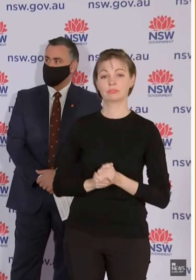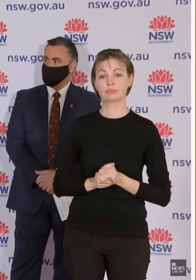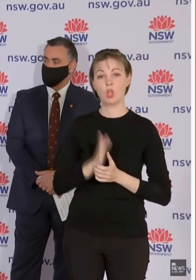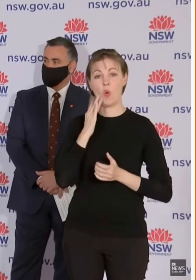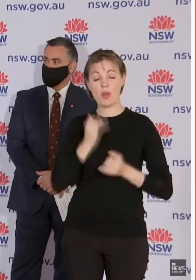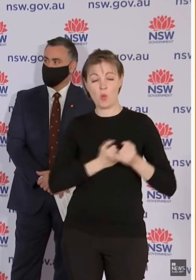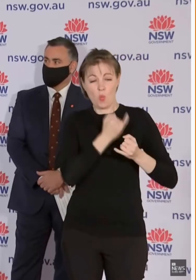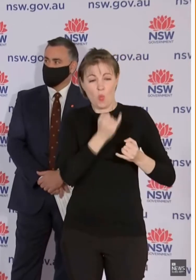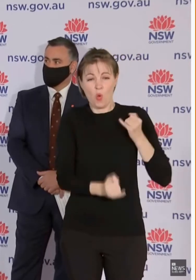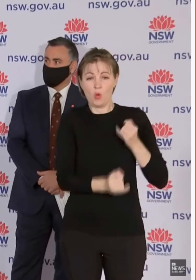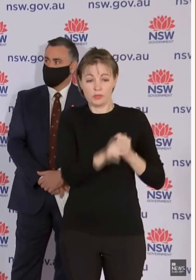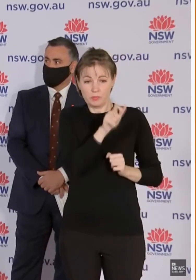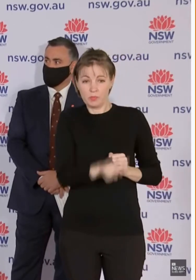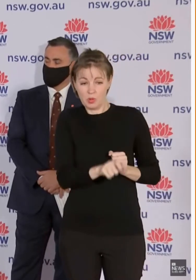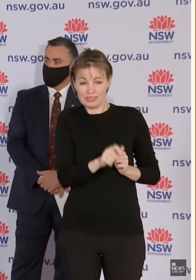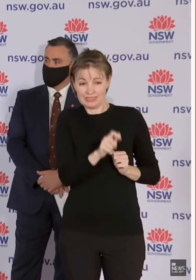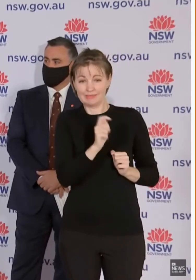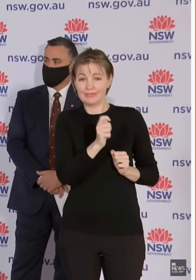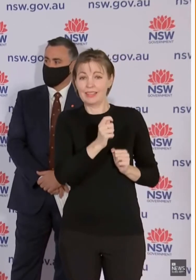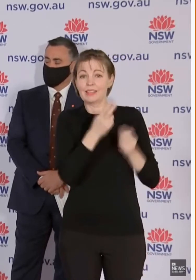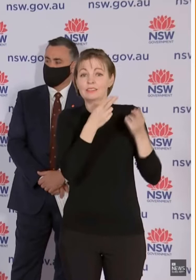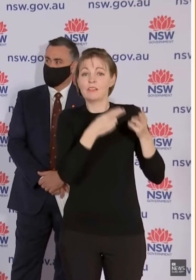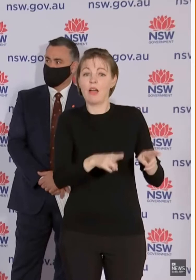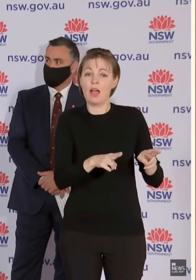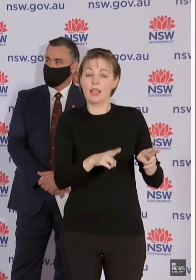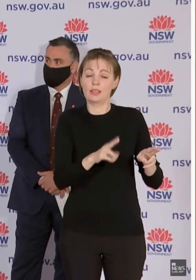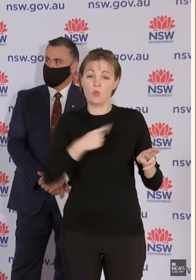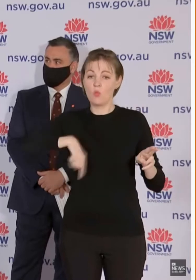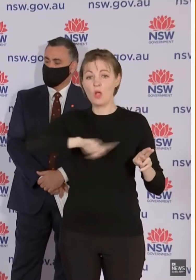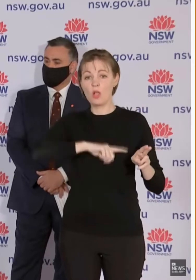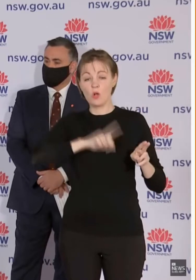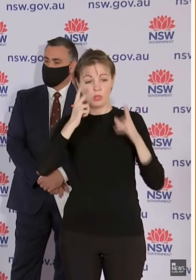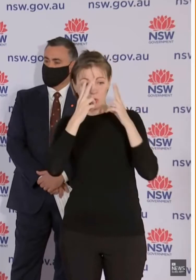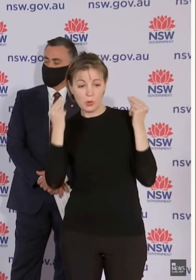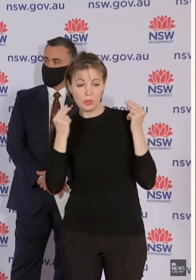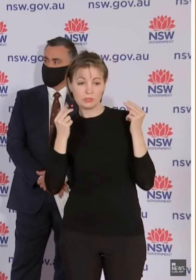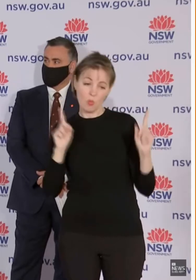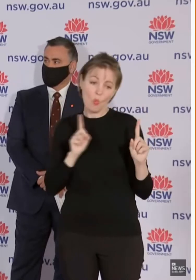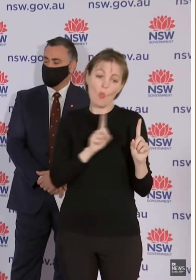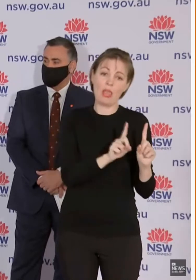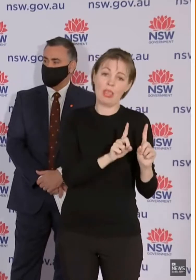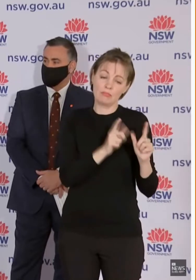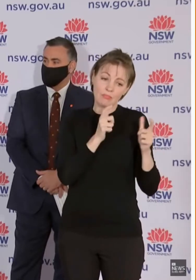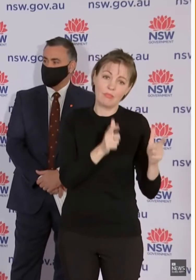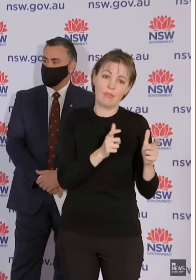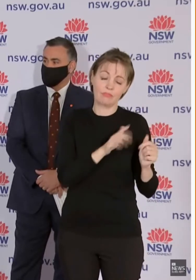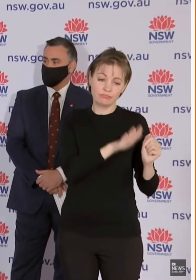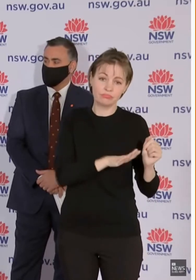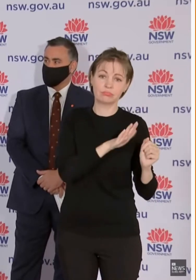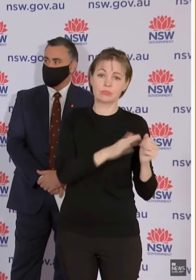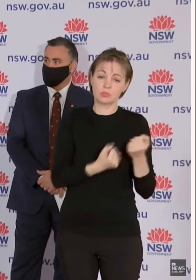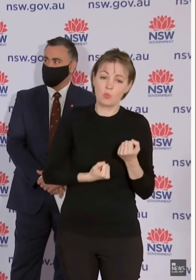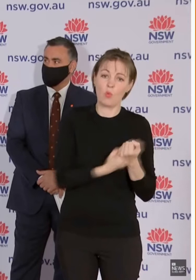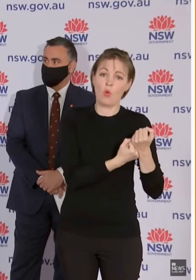we'll connect a call with the family and we'll hold the patient's hands and we'll provide as much care and comfort and support as we possibly